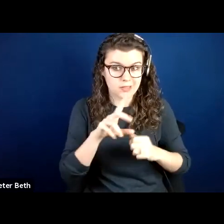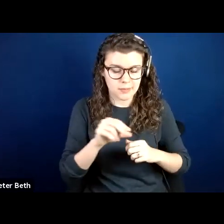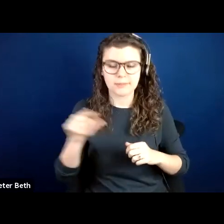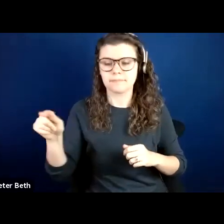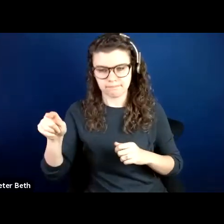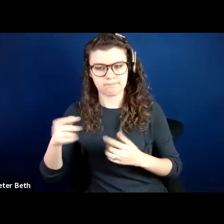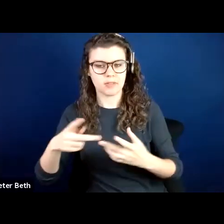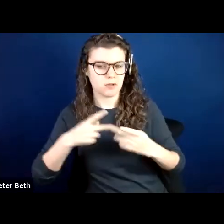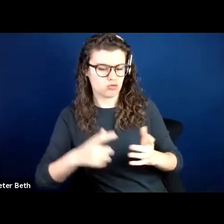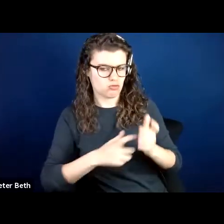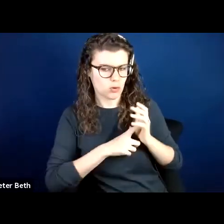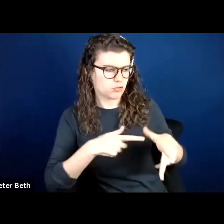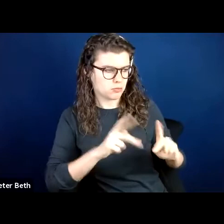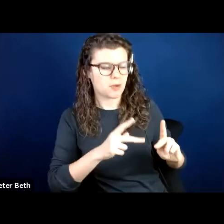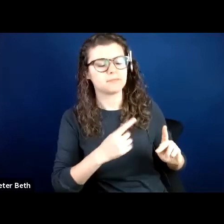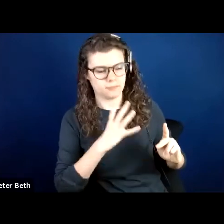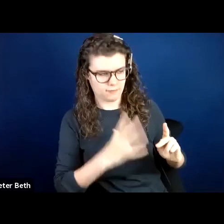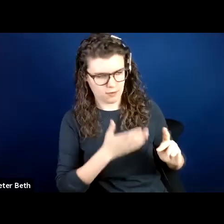area.